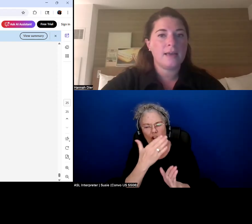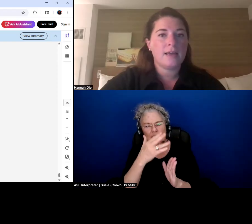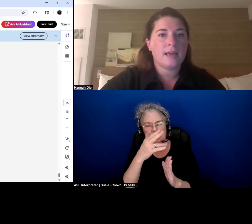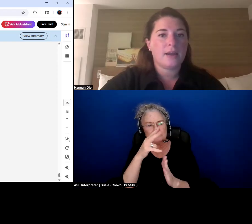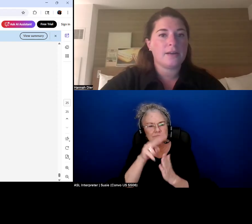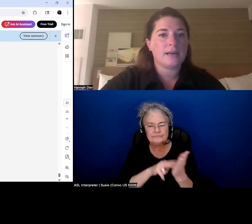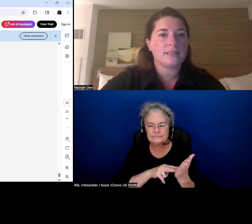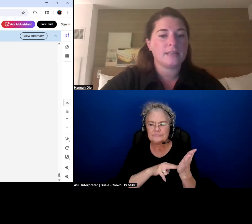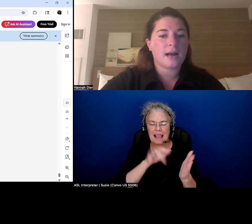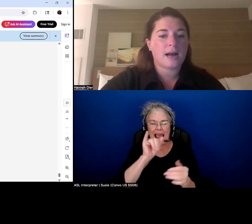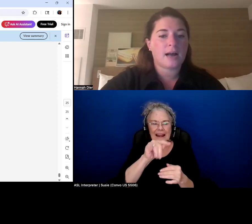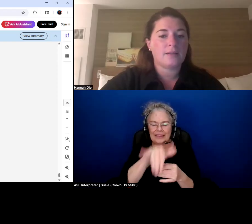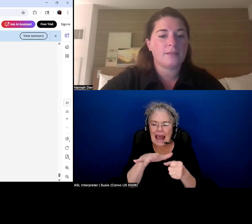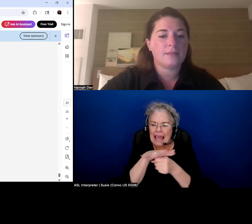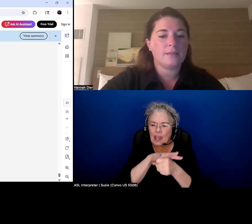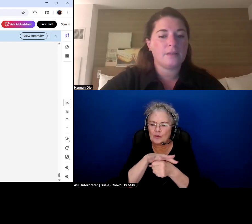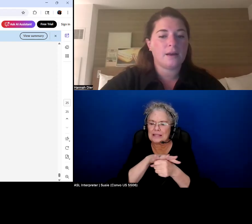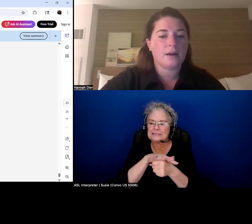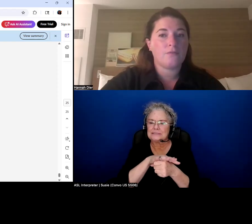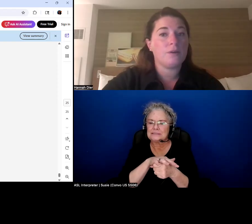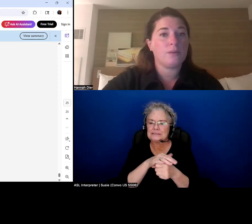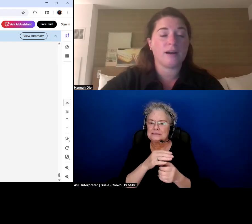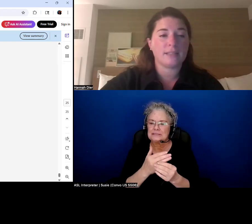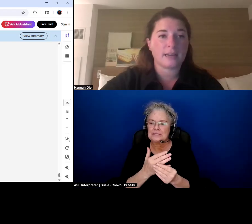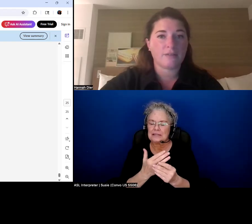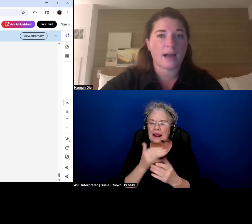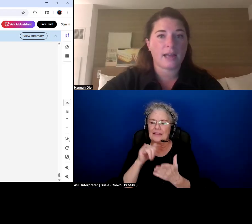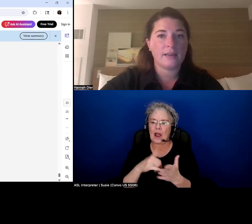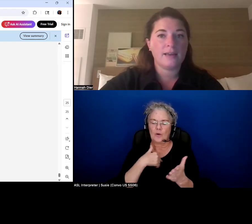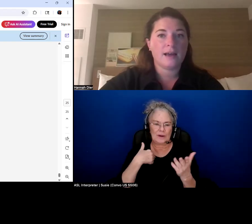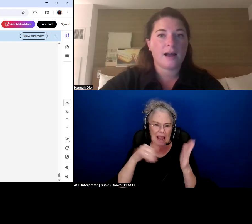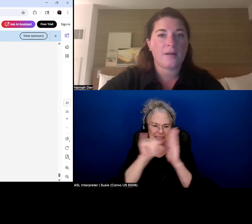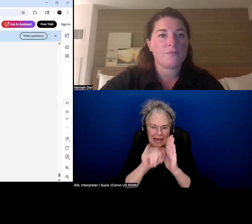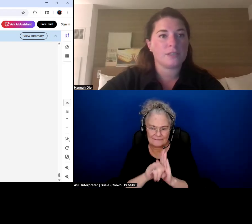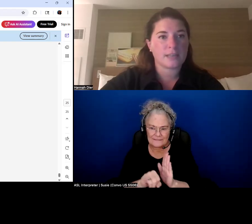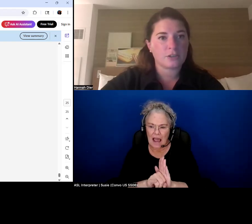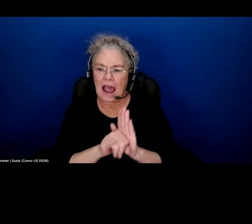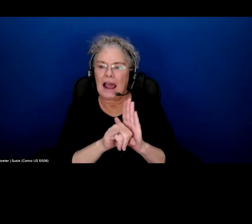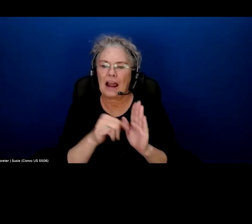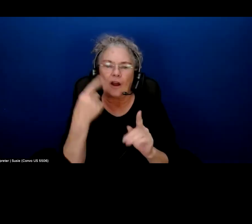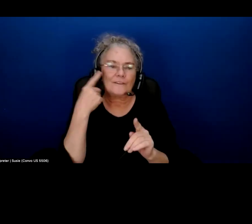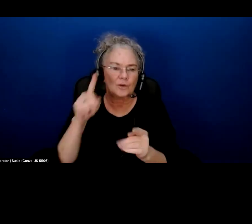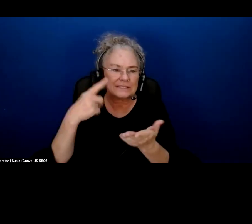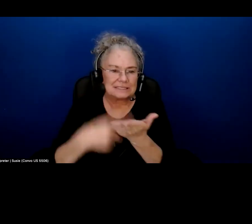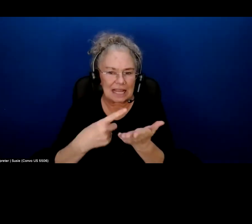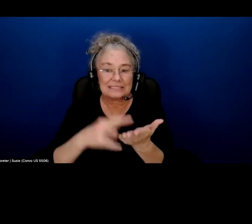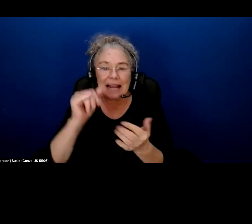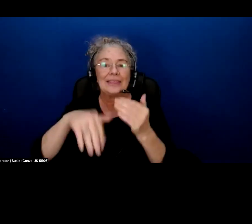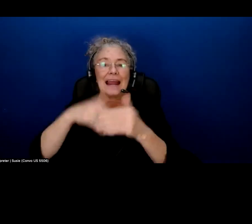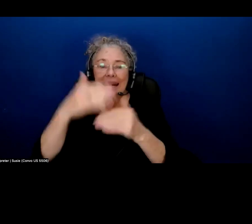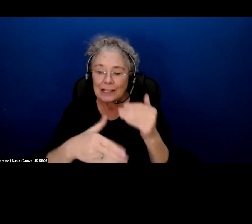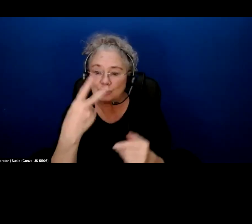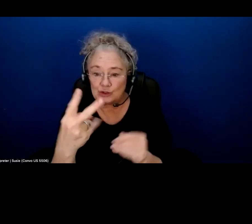the areas that we've identified for discussion at the next 2